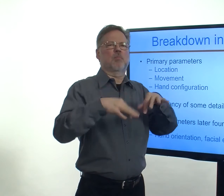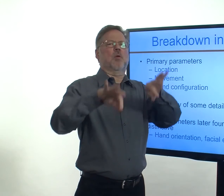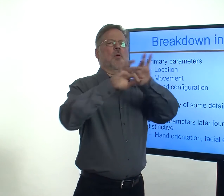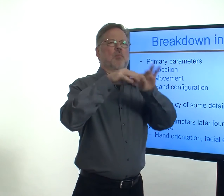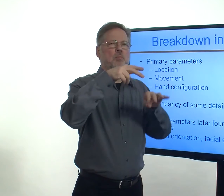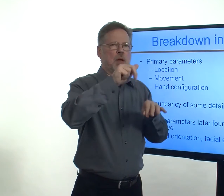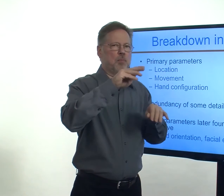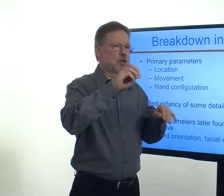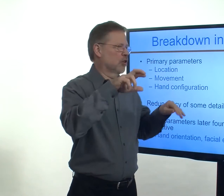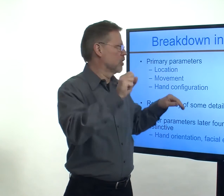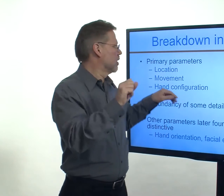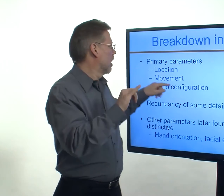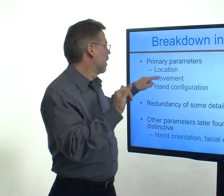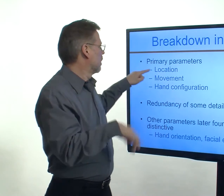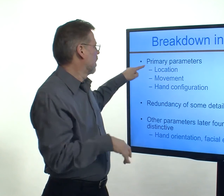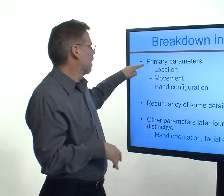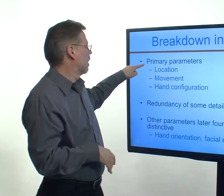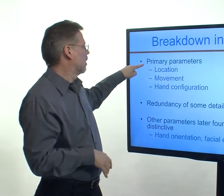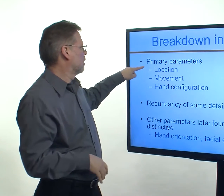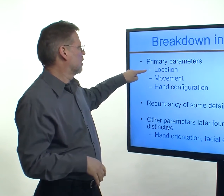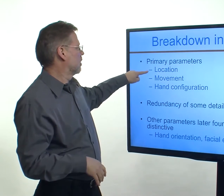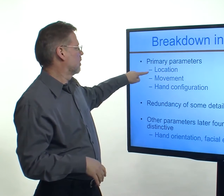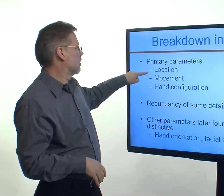and some are considered primary parameters.